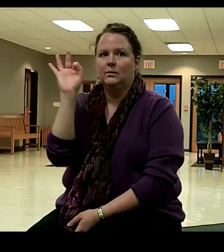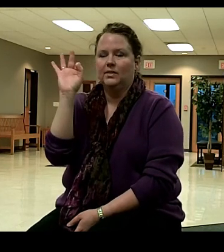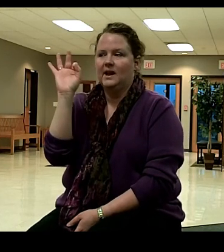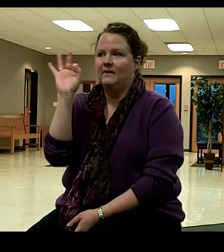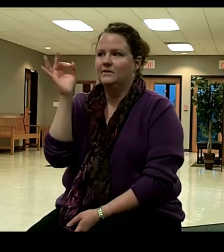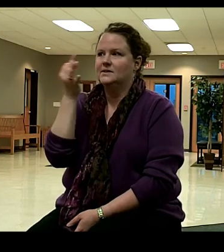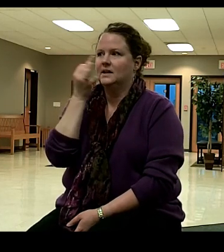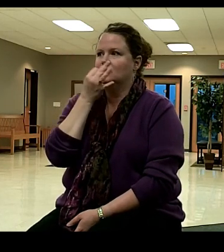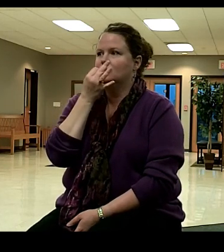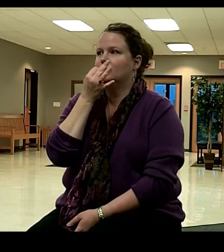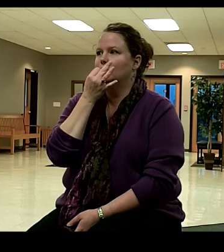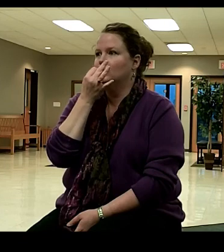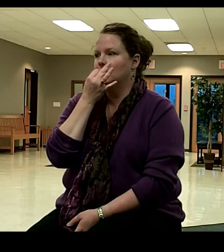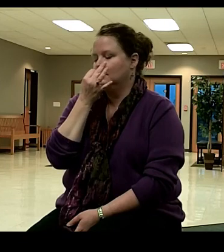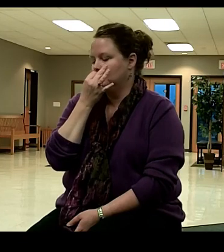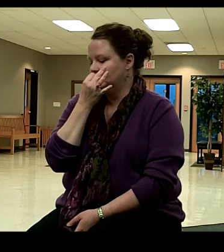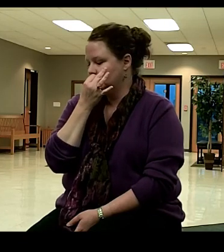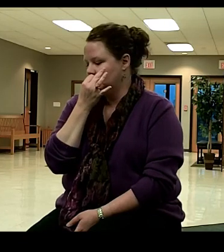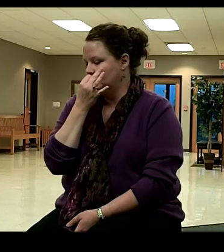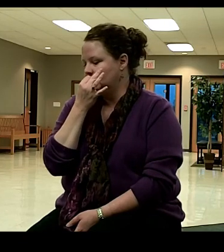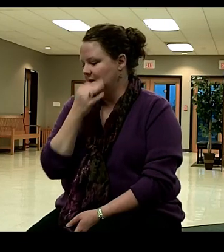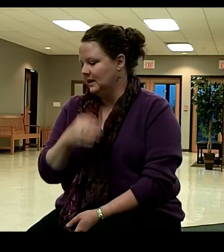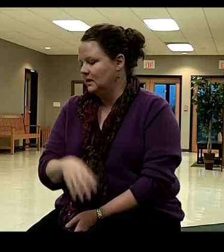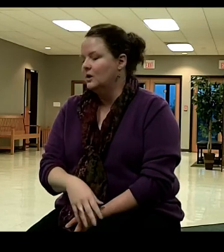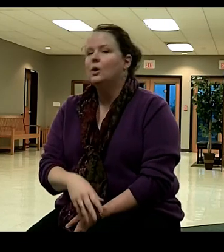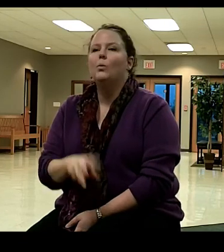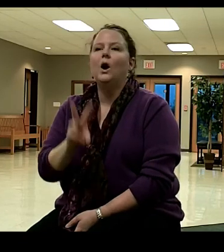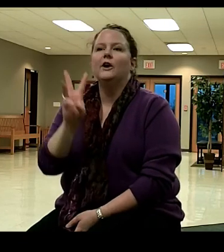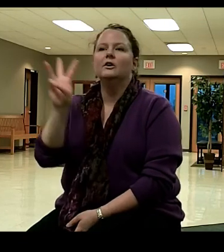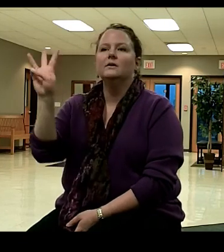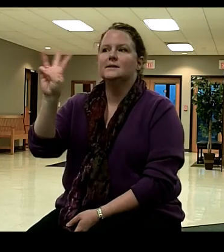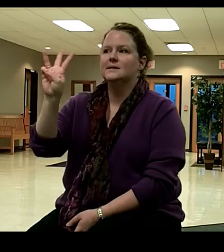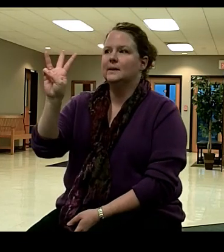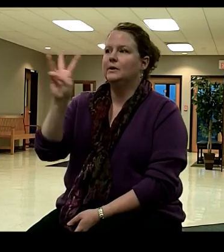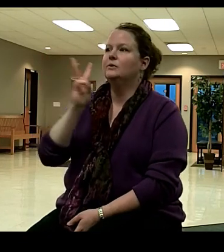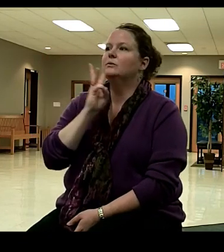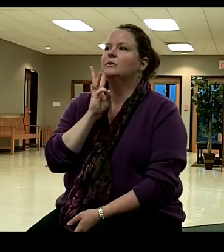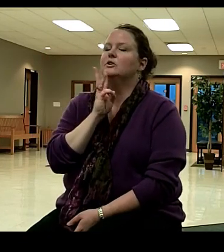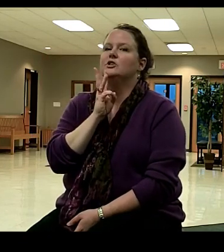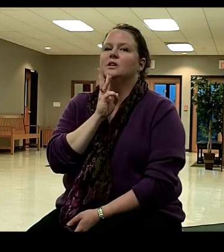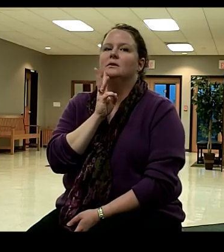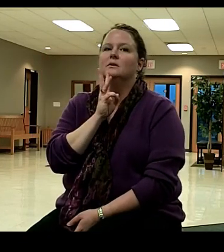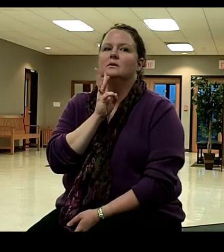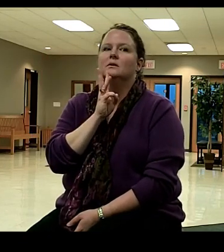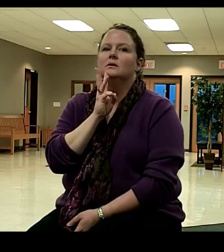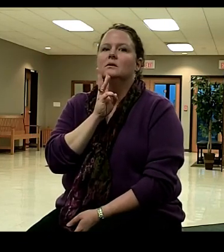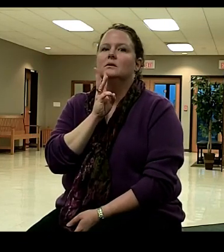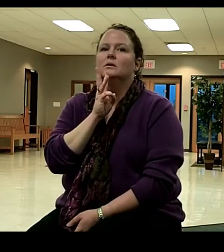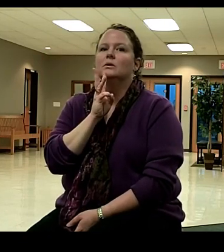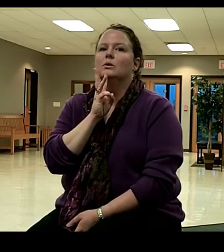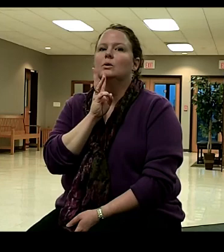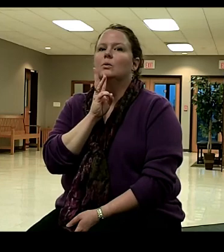with an F is English. Food. Okay. Water is a W, your chin.